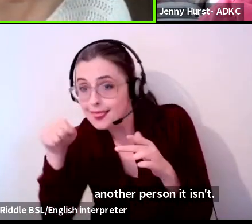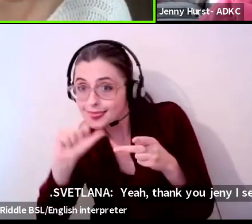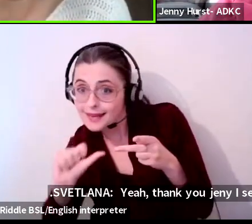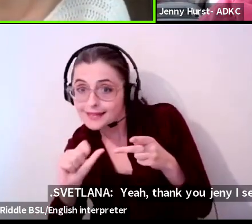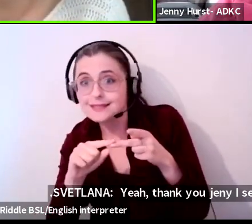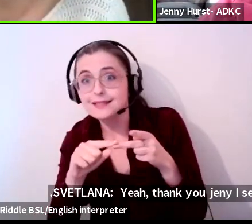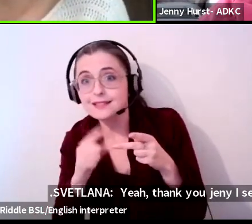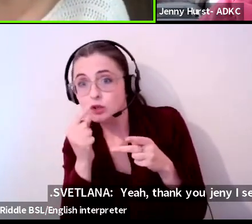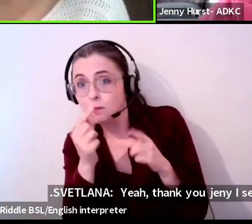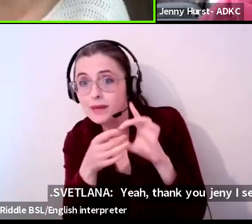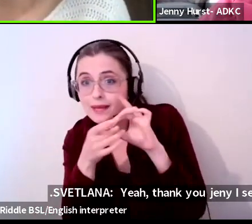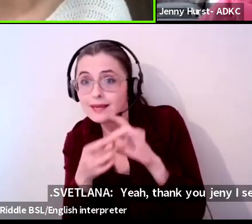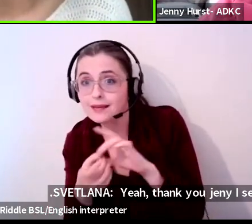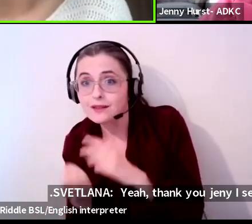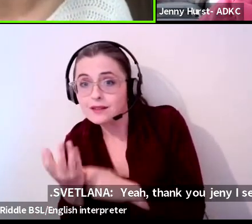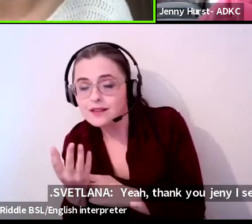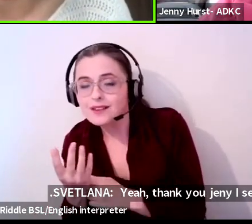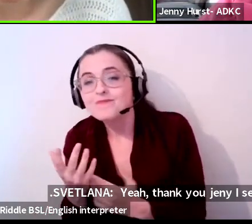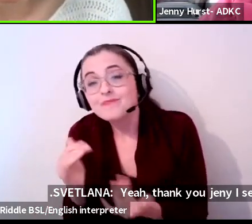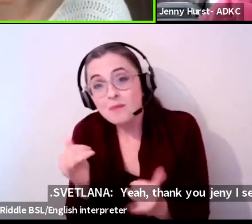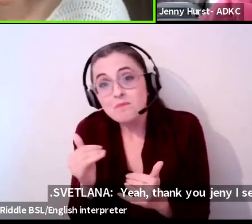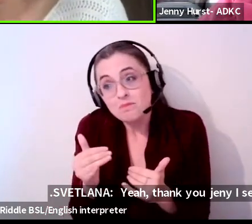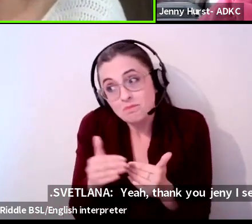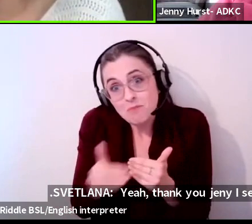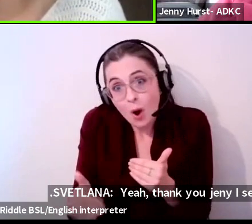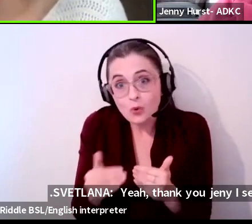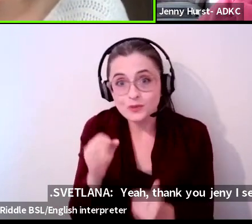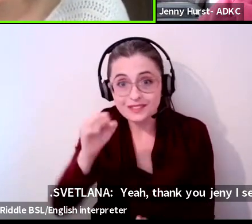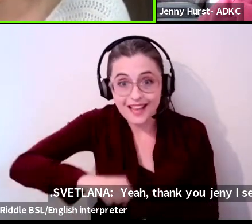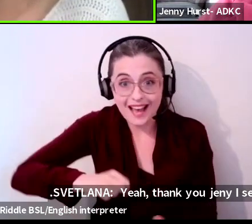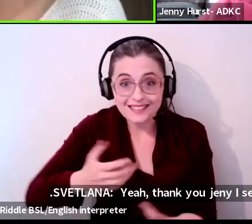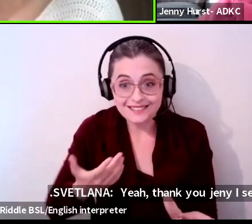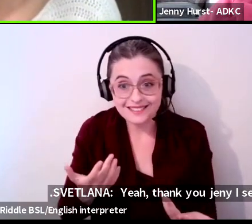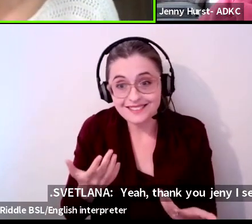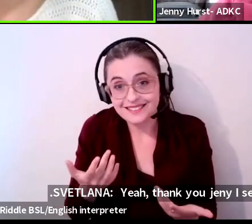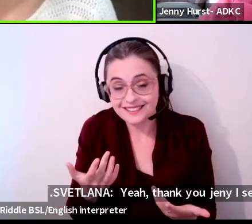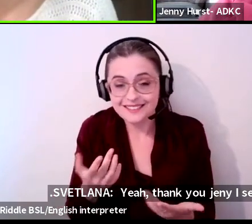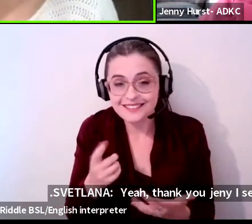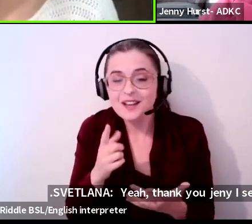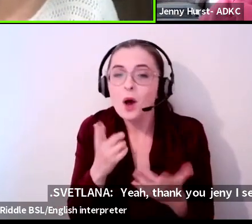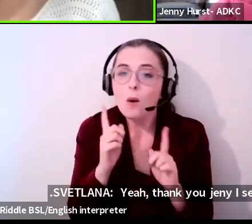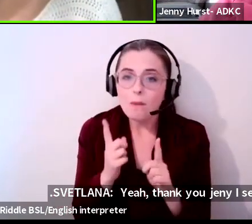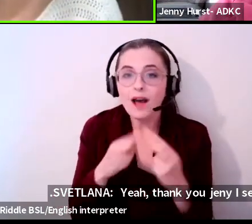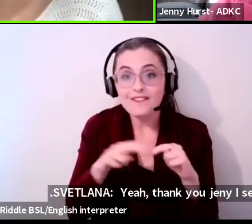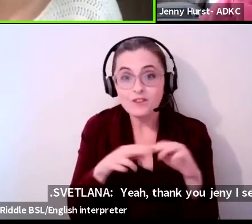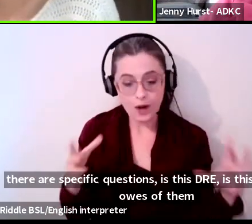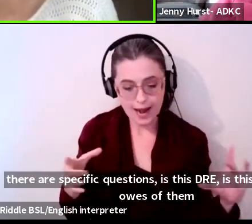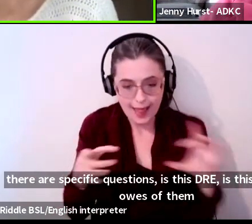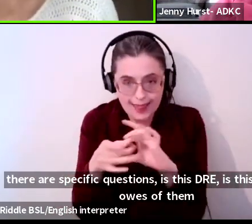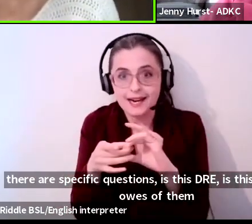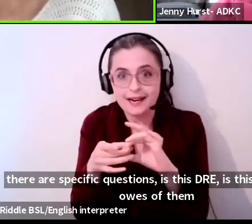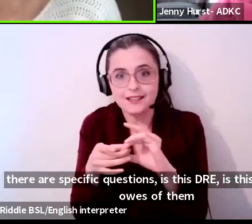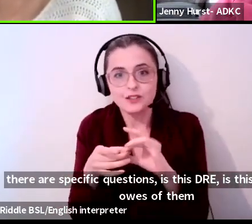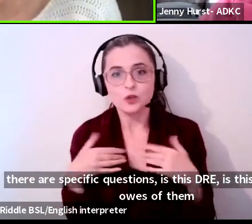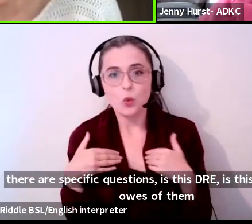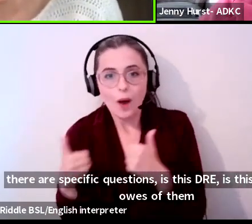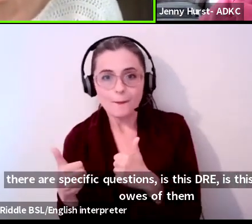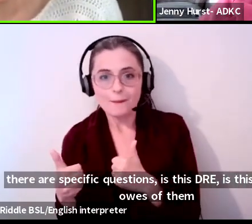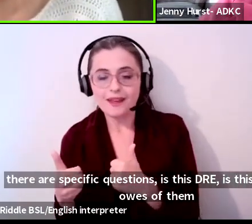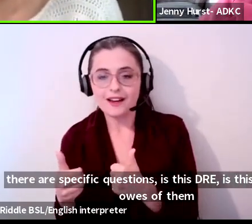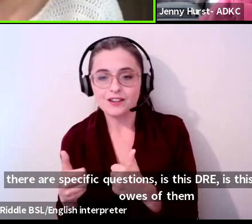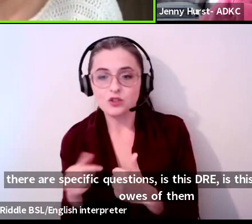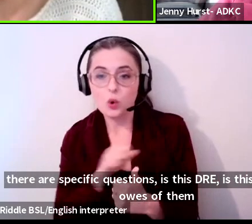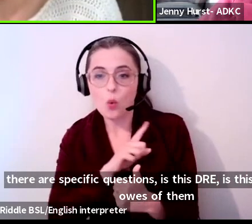most of them answer is yes. And as Jenny says, if you can link it to why